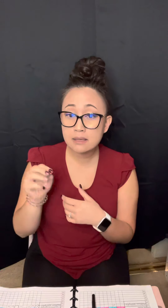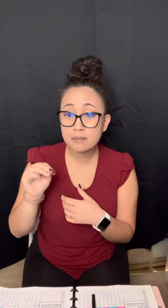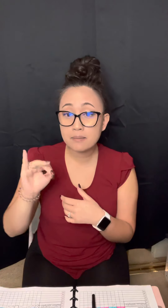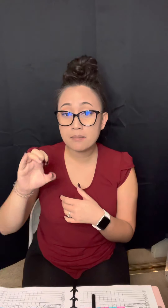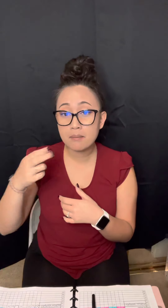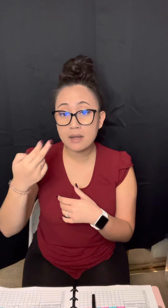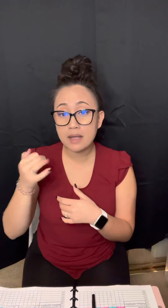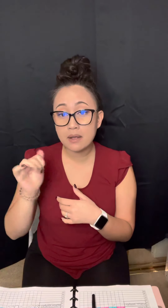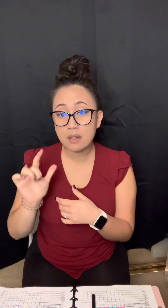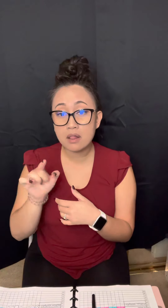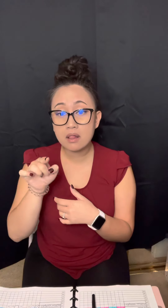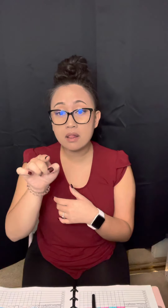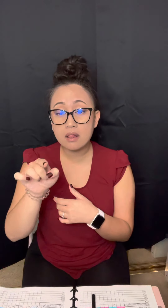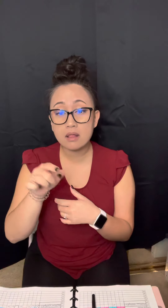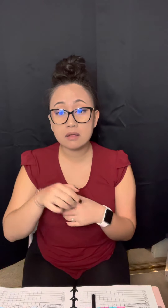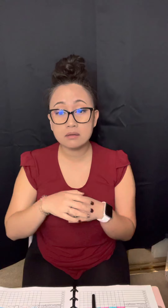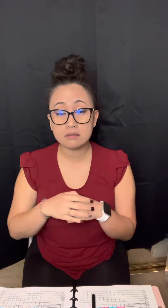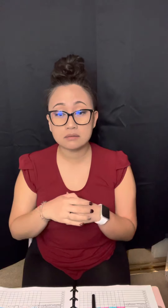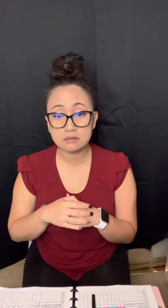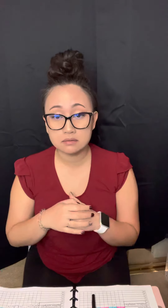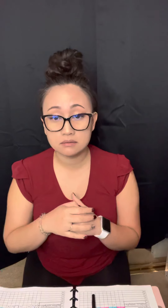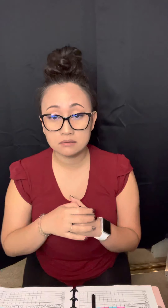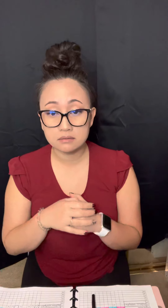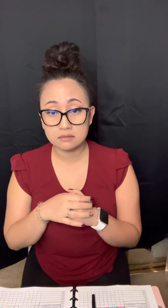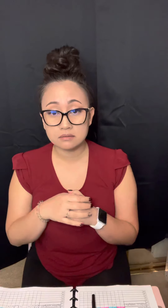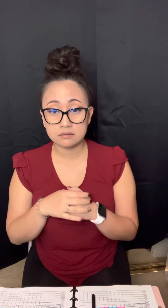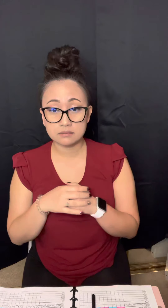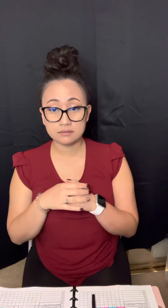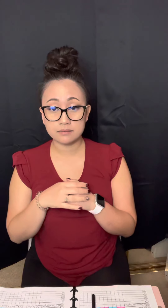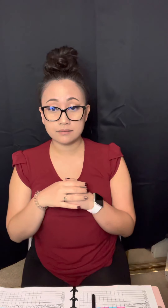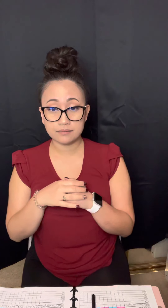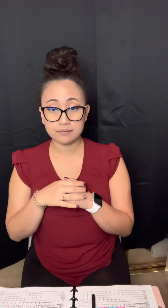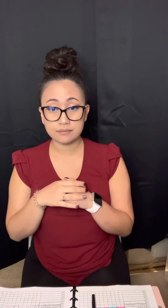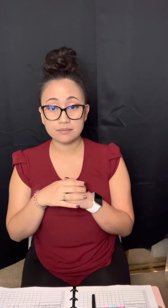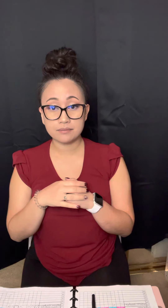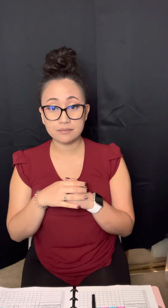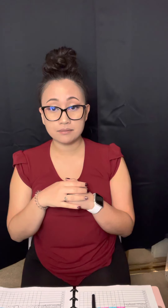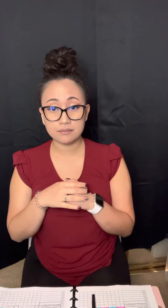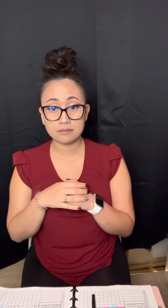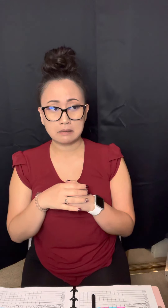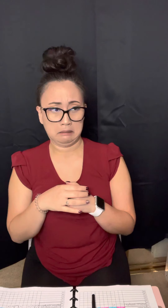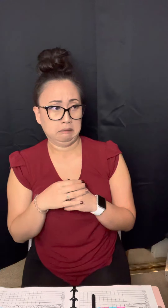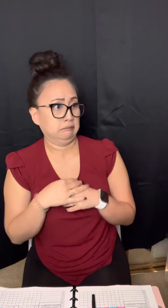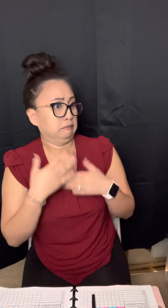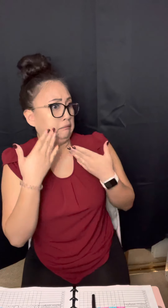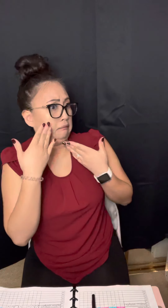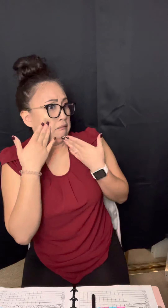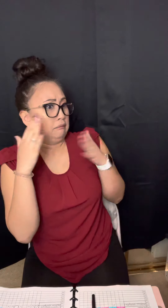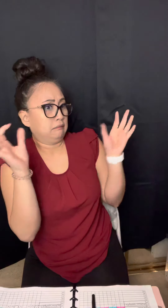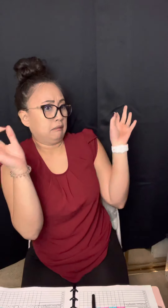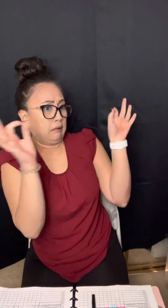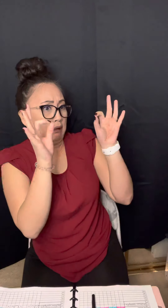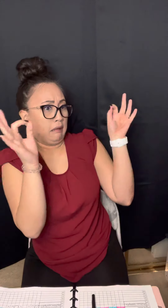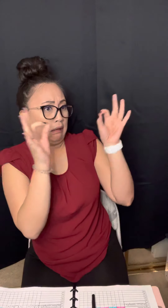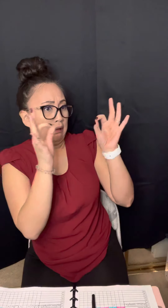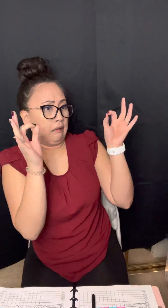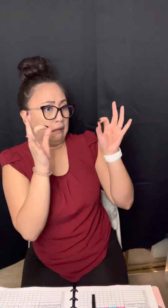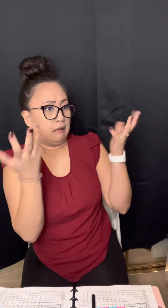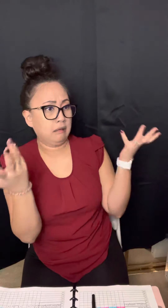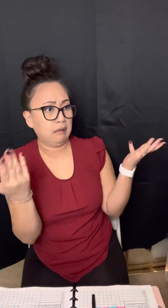How many years ago was 1961? How am I supposed to know? I love that you said that. How would